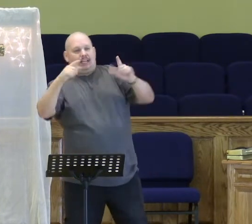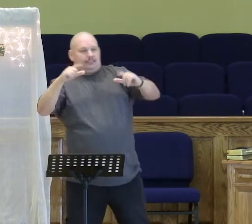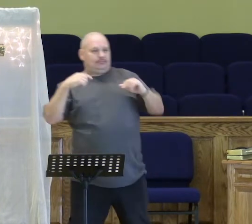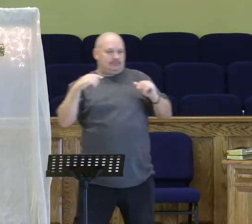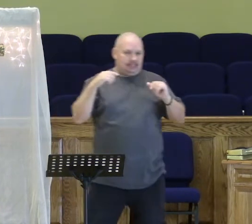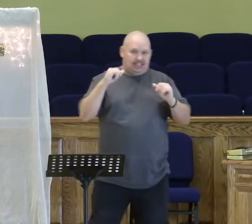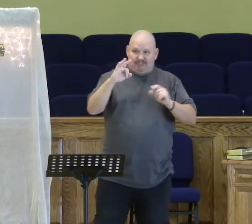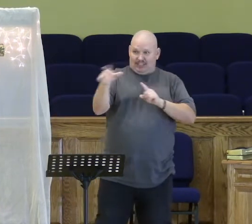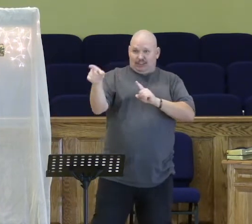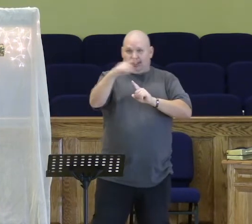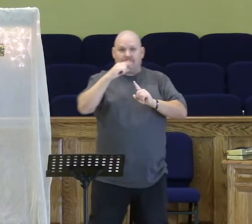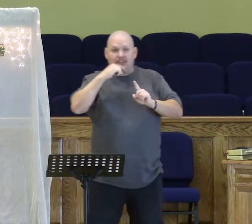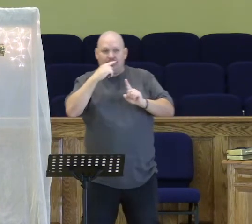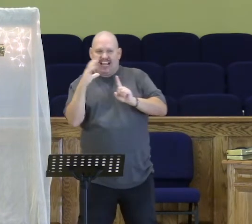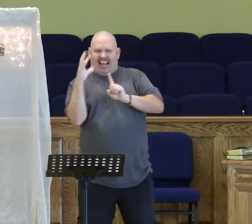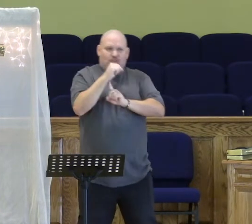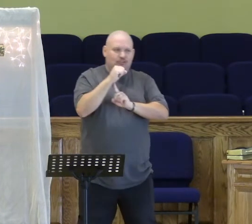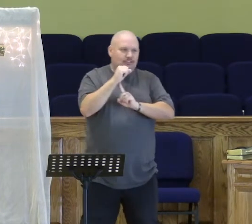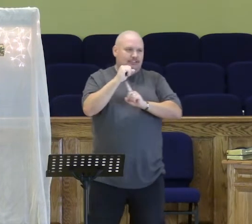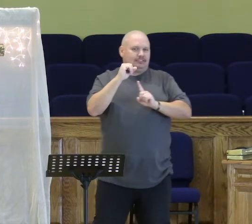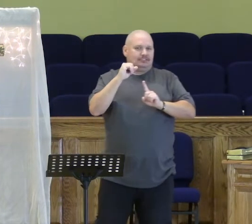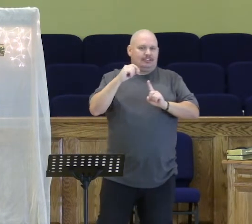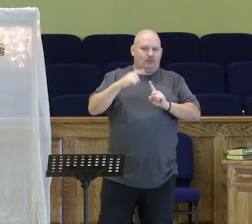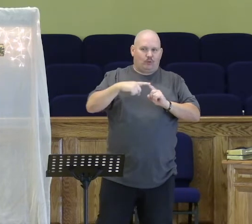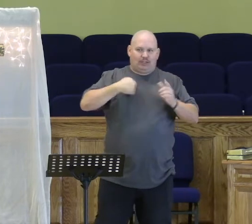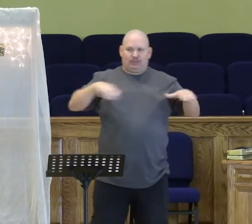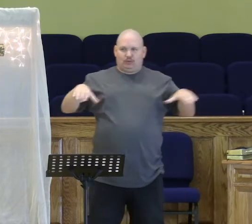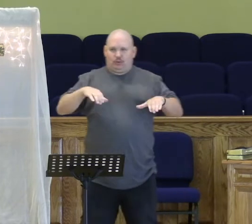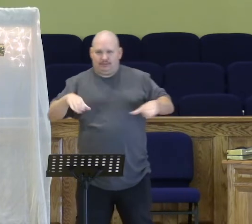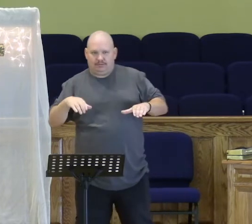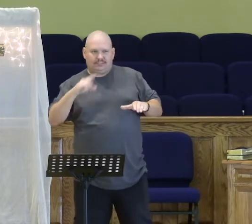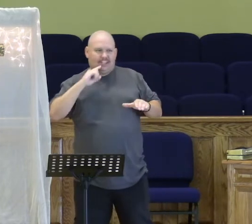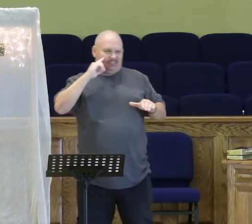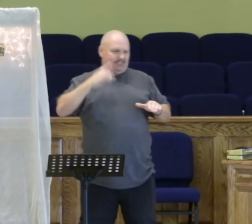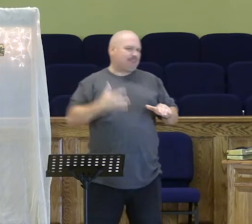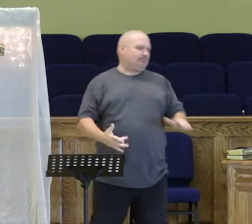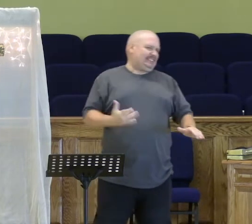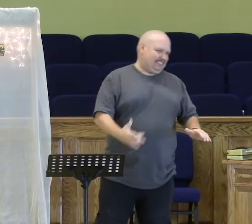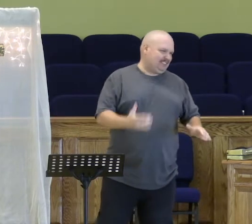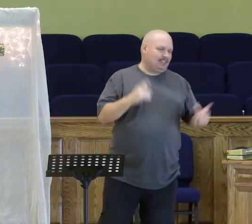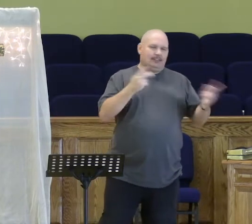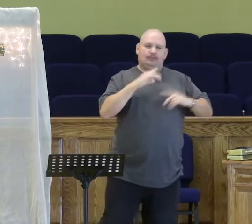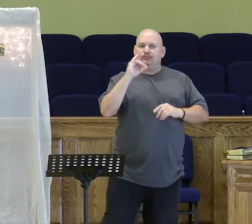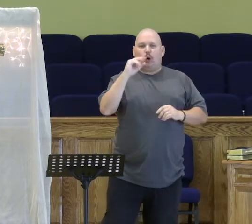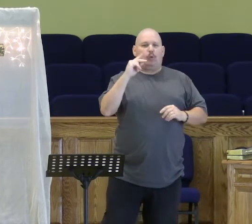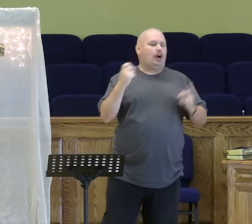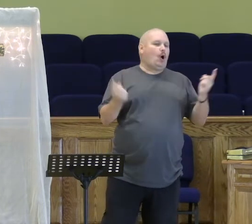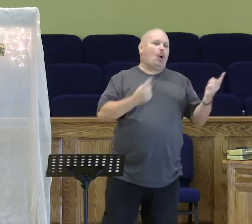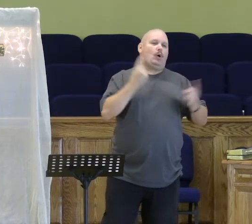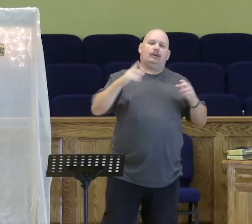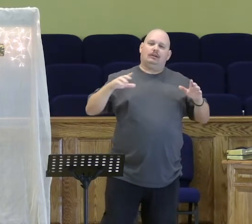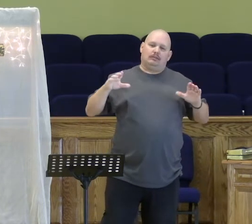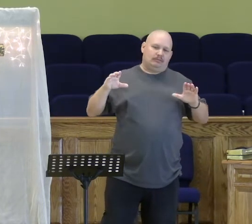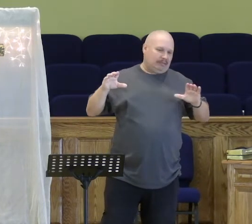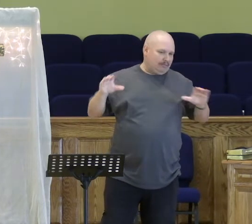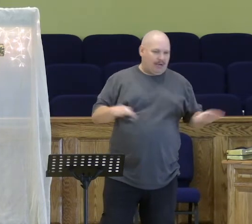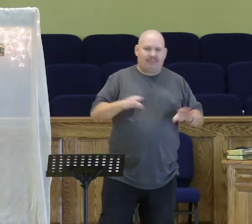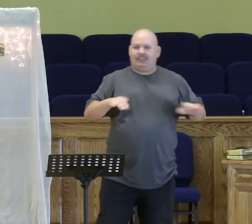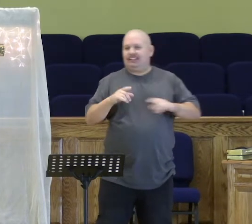Now, I want to see if you're hearing people catch what I'm doing, okay? This is a popular deaf joke, so you're going